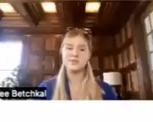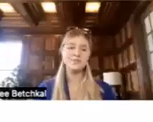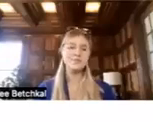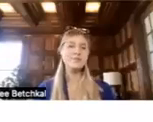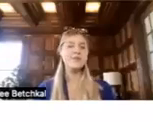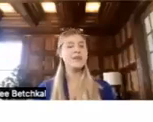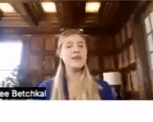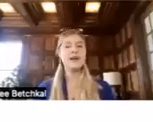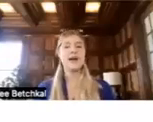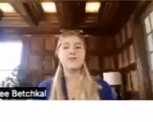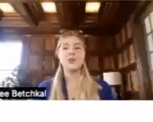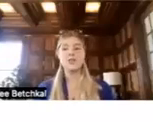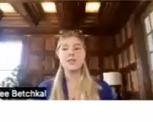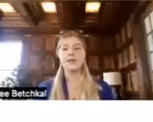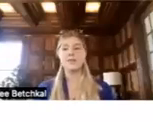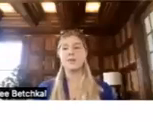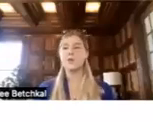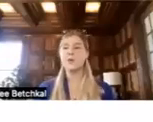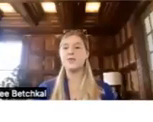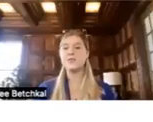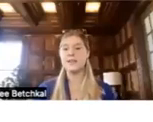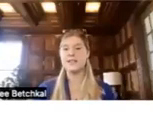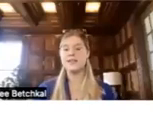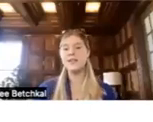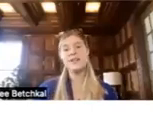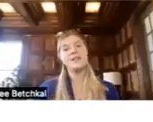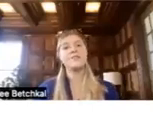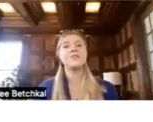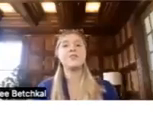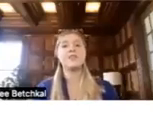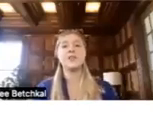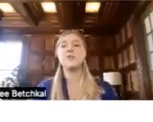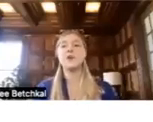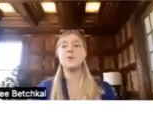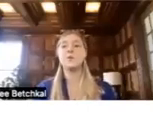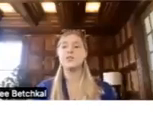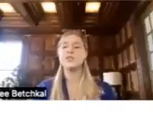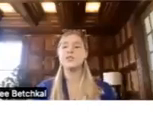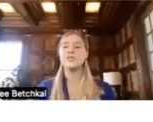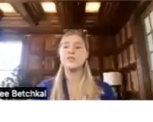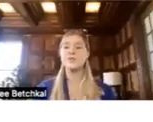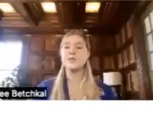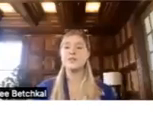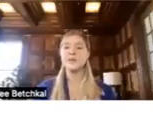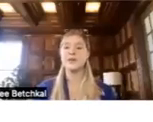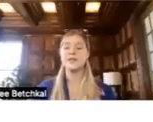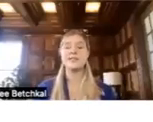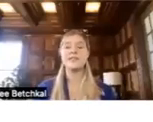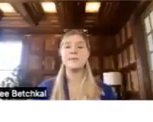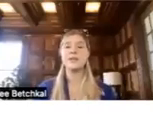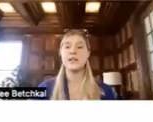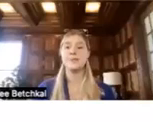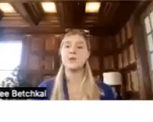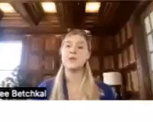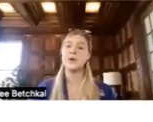2022. After all data from the third wave was collected, differences in the overall proportions of students with disabilities